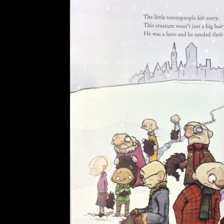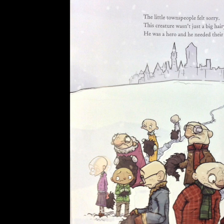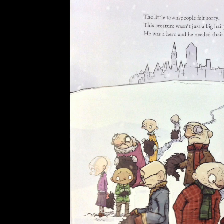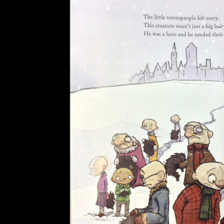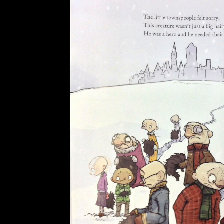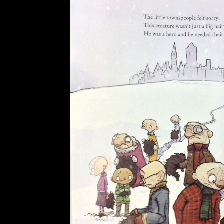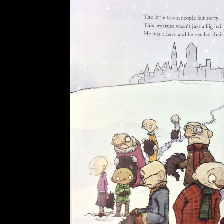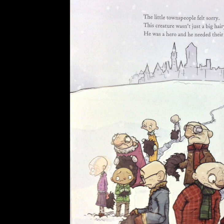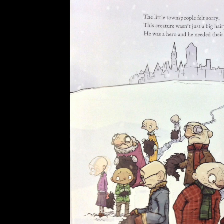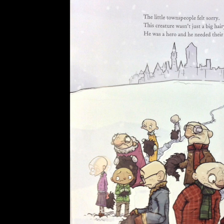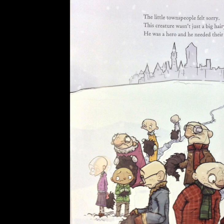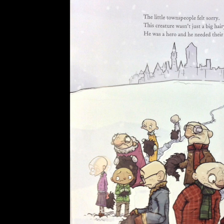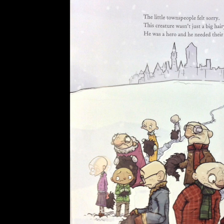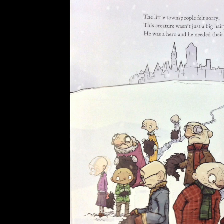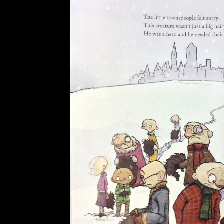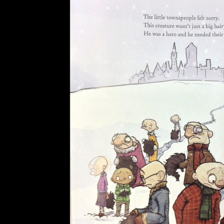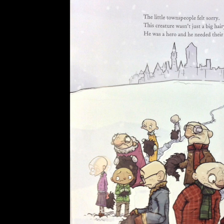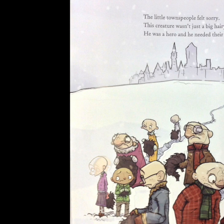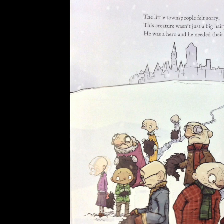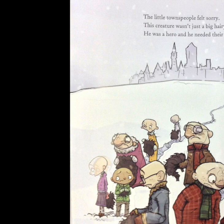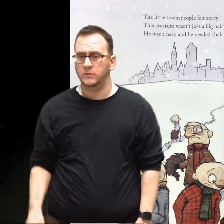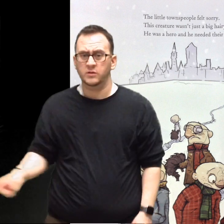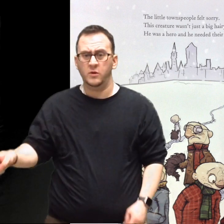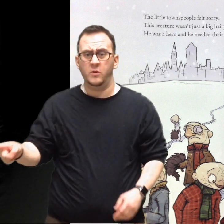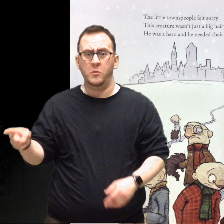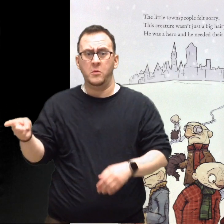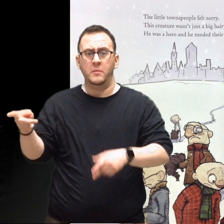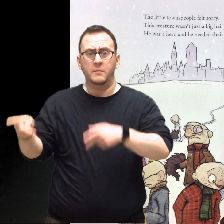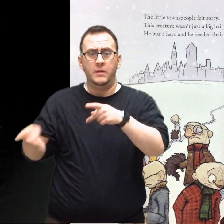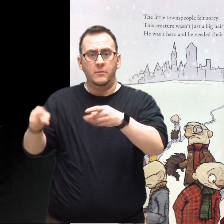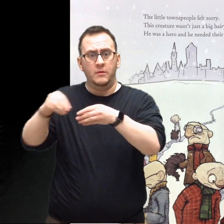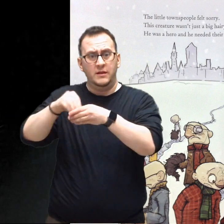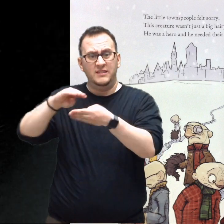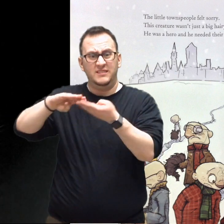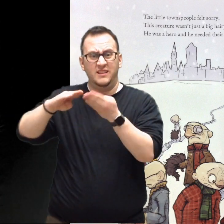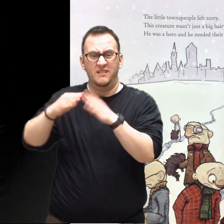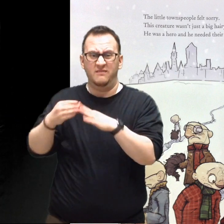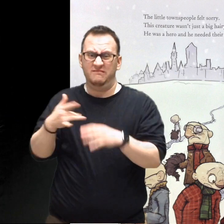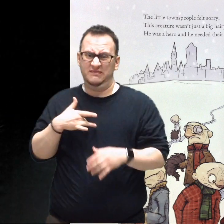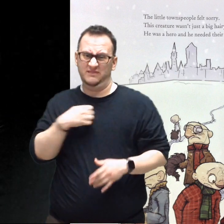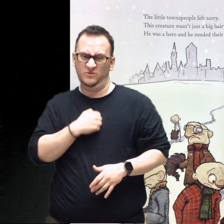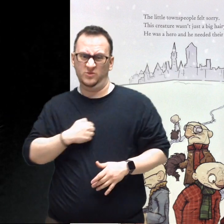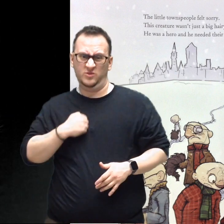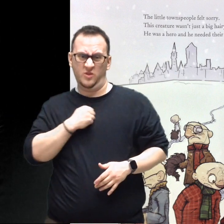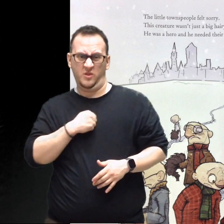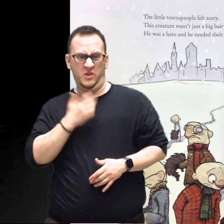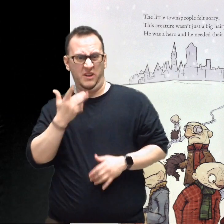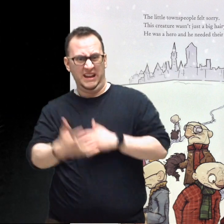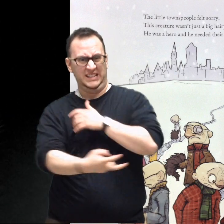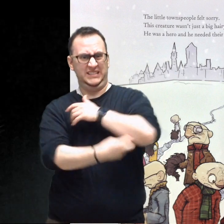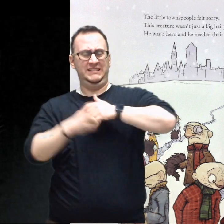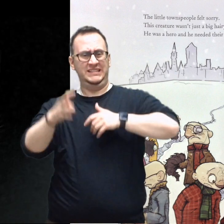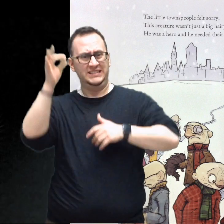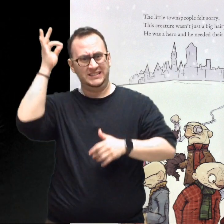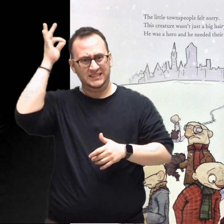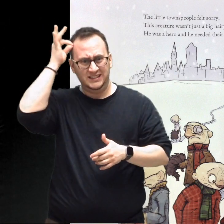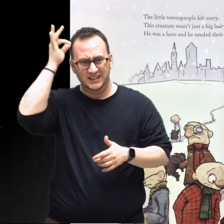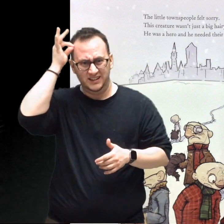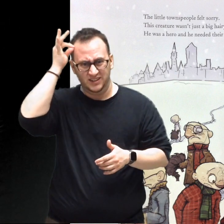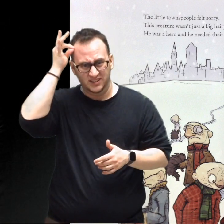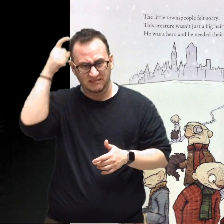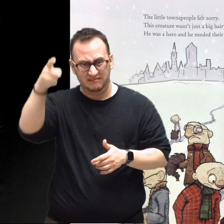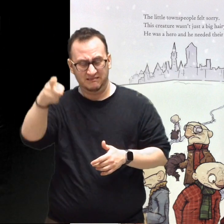sorry. Several look over at Wilfred. The little townspeople felt sorry. This